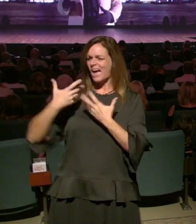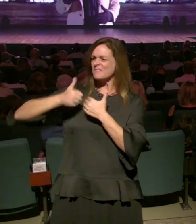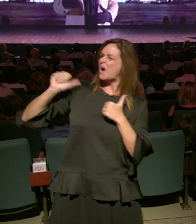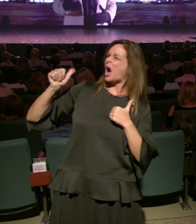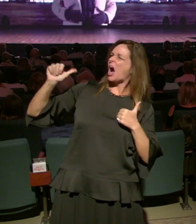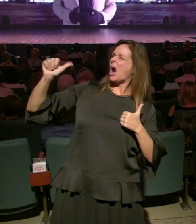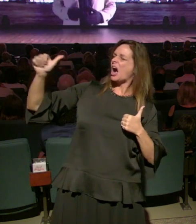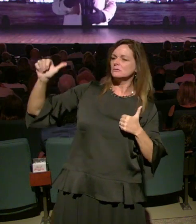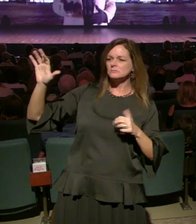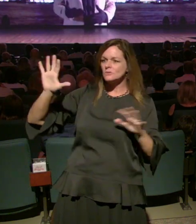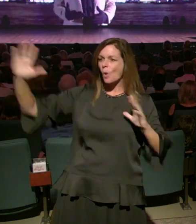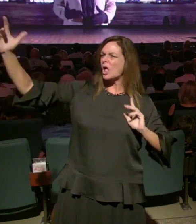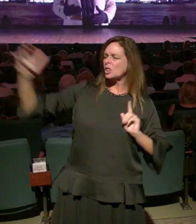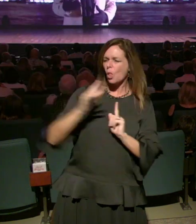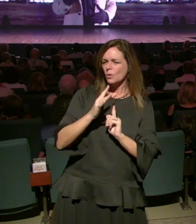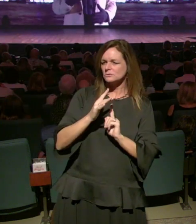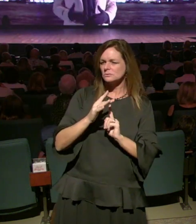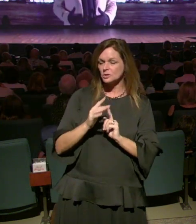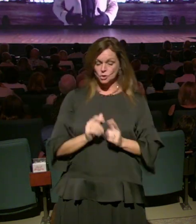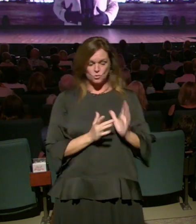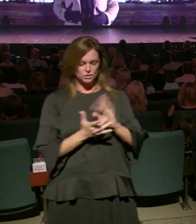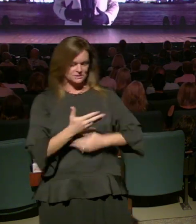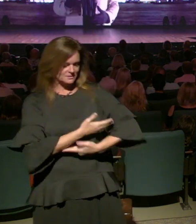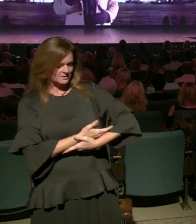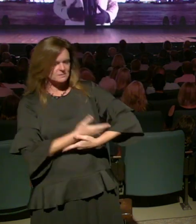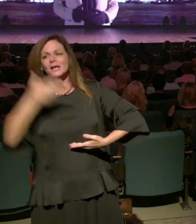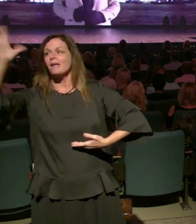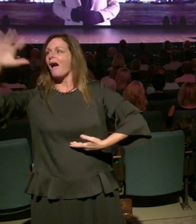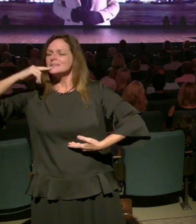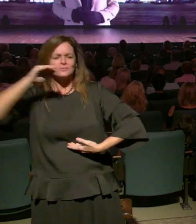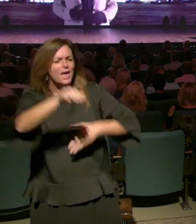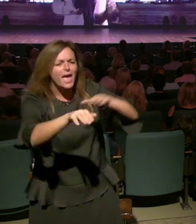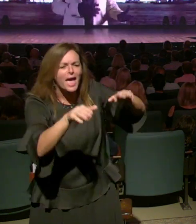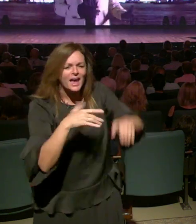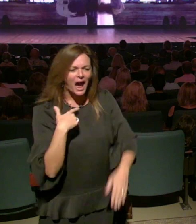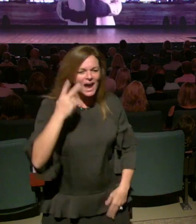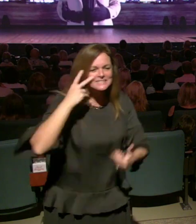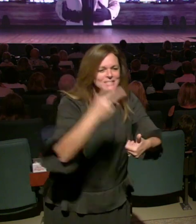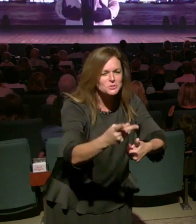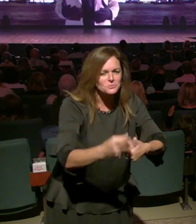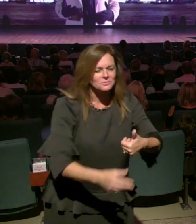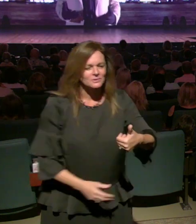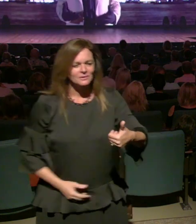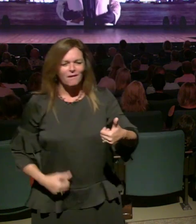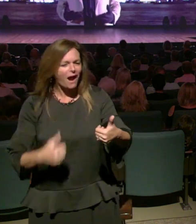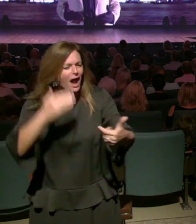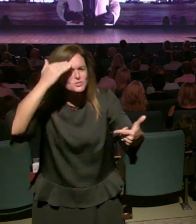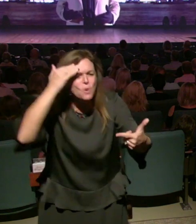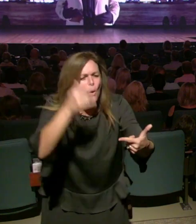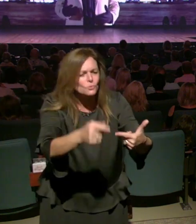is God's way of saying, I see you, I know you, and I love you. See, with the gift of Jesus, our Heavenly